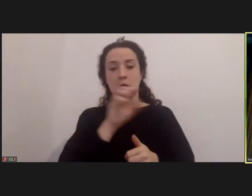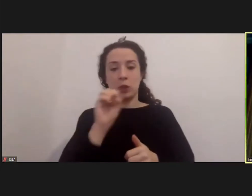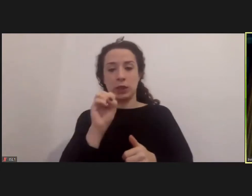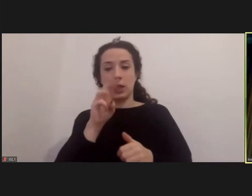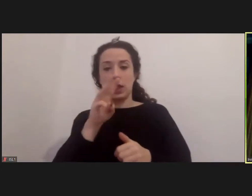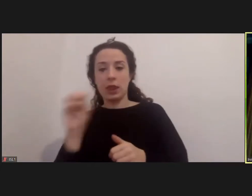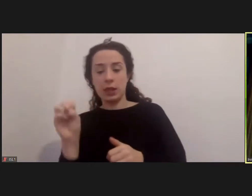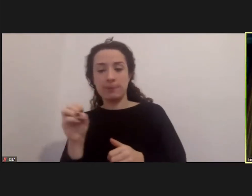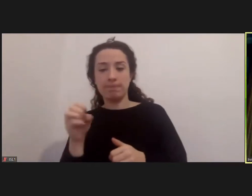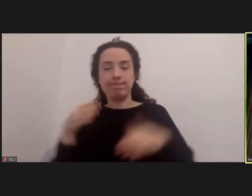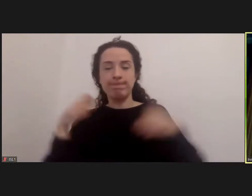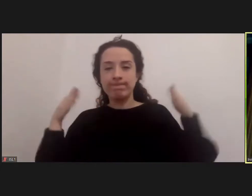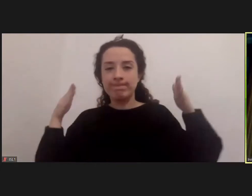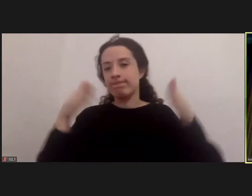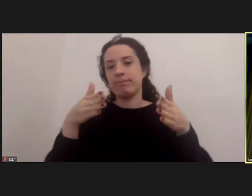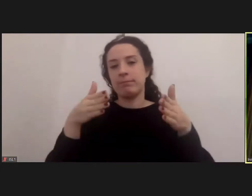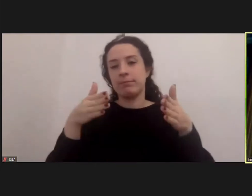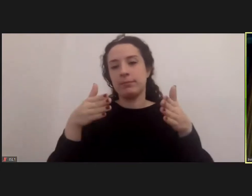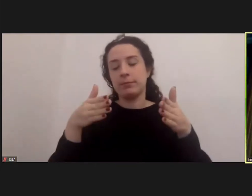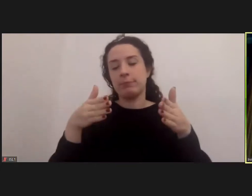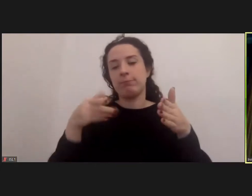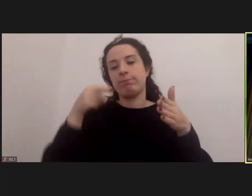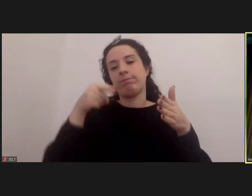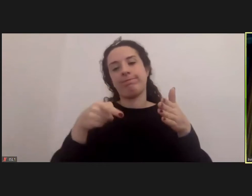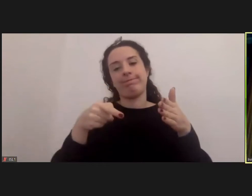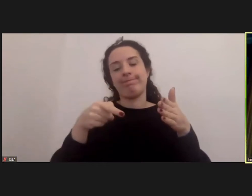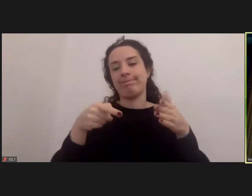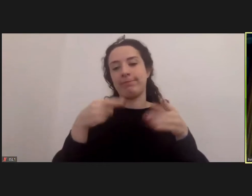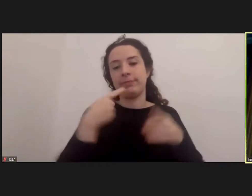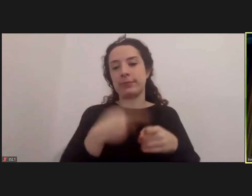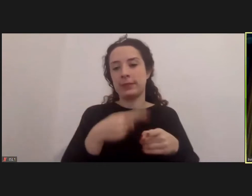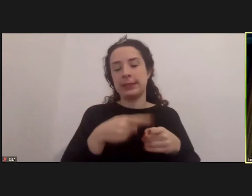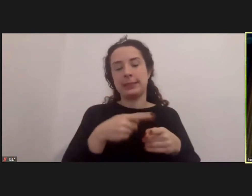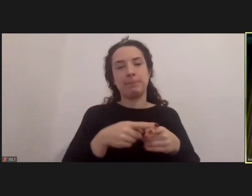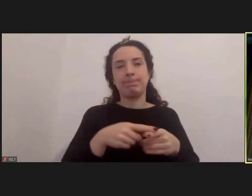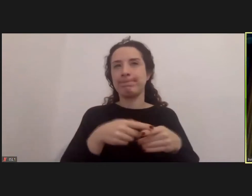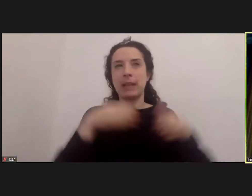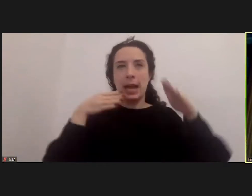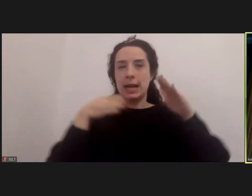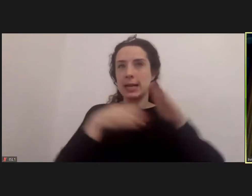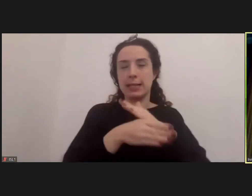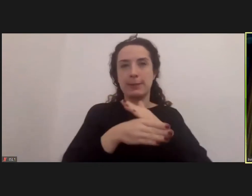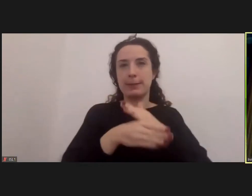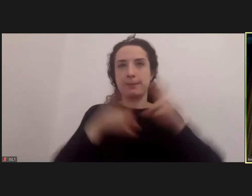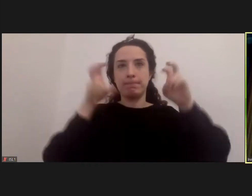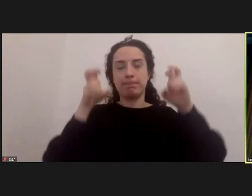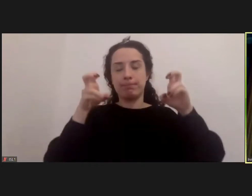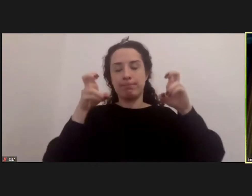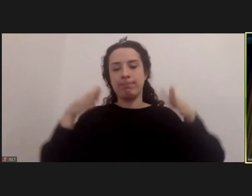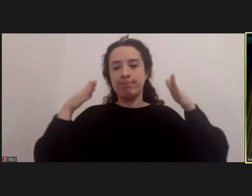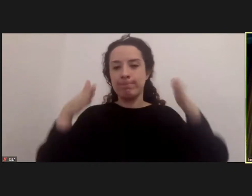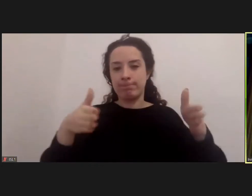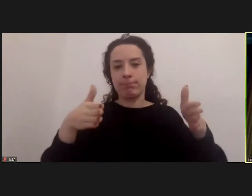focuses on these issues. It puts accessibility as an enabler of rights, as an enabler